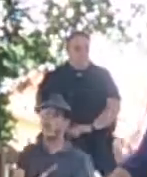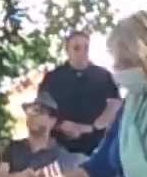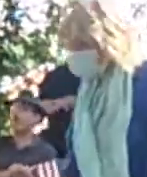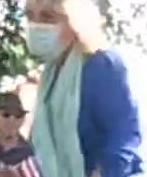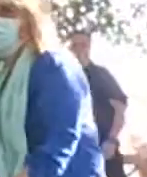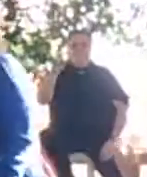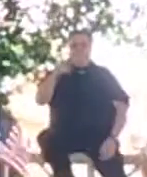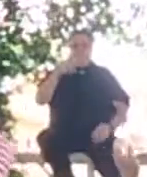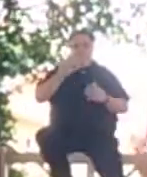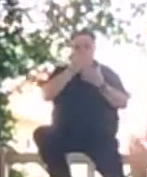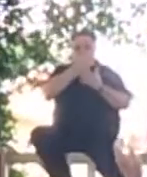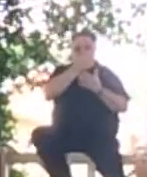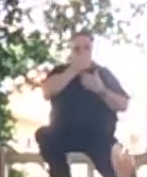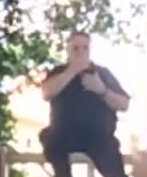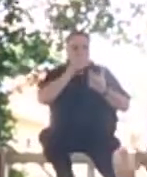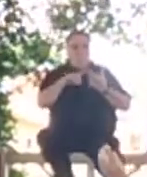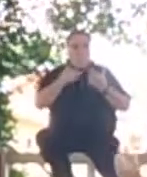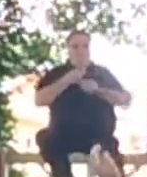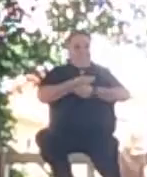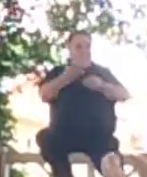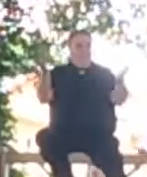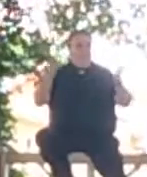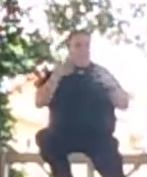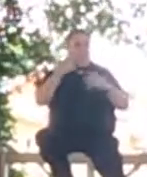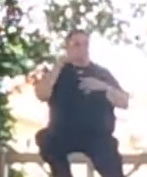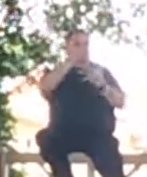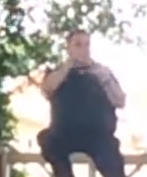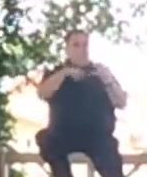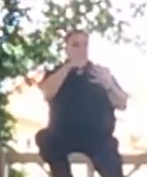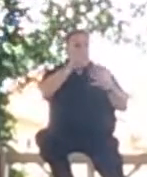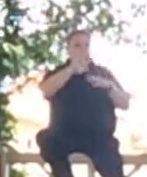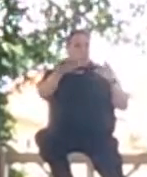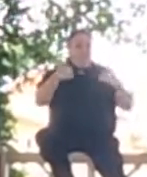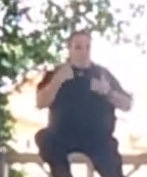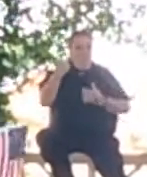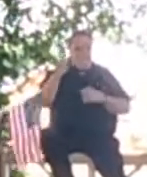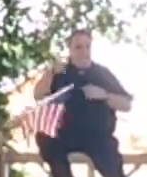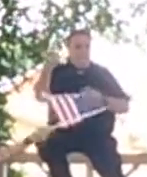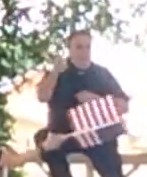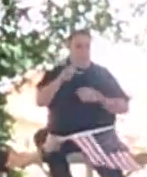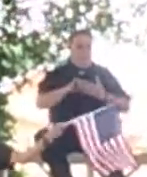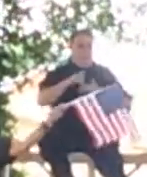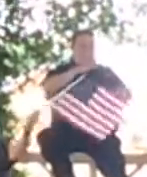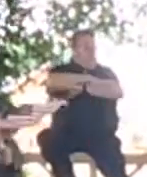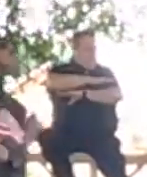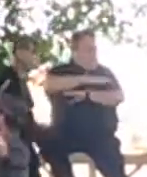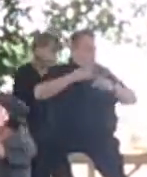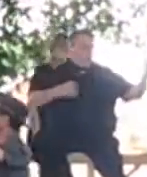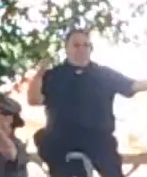If you need a mask, we are giving out masks for those who don't have one, who need one. The table's right